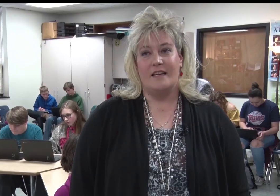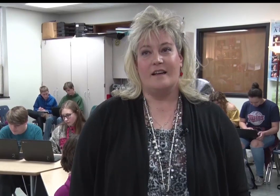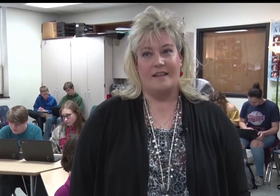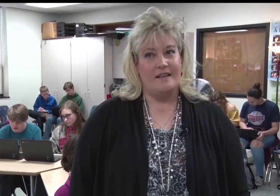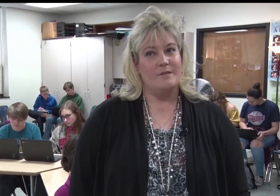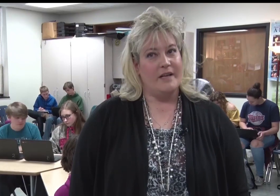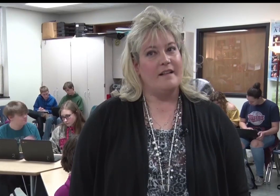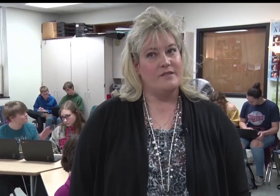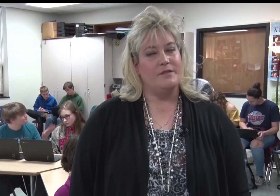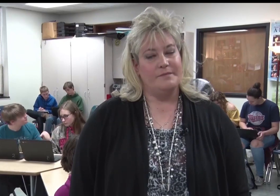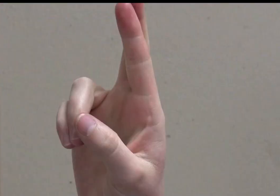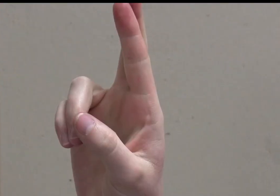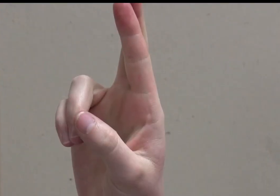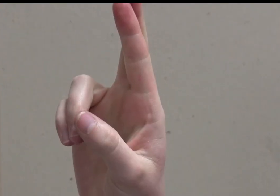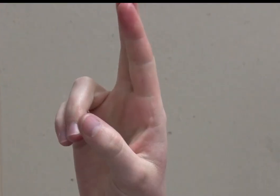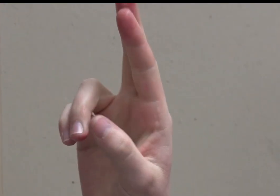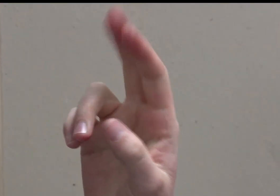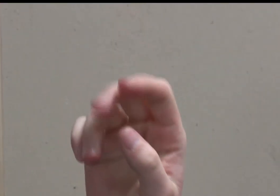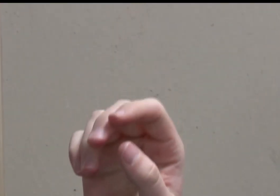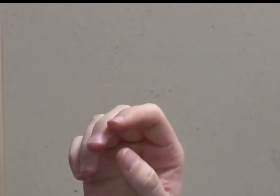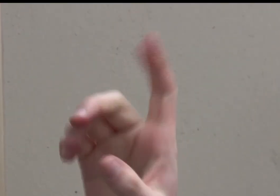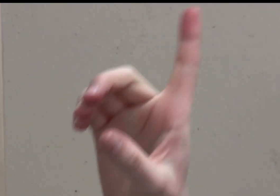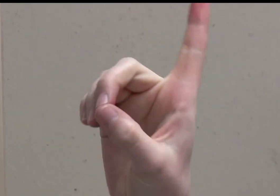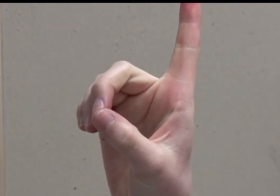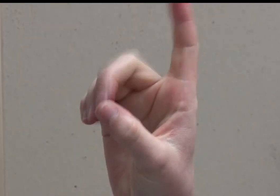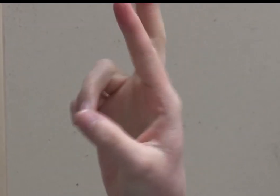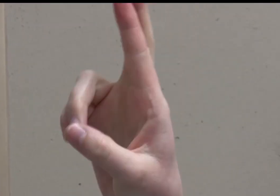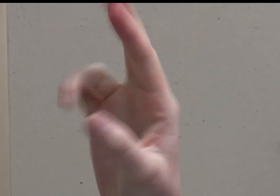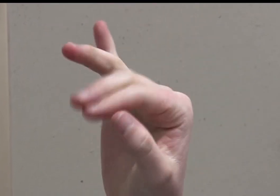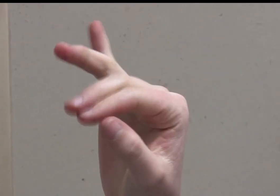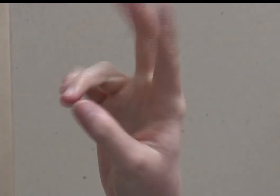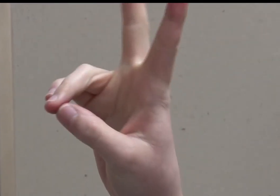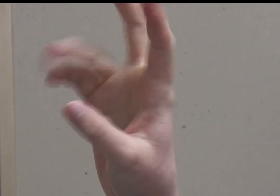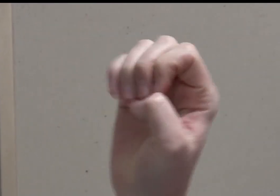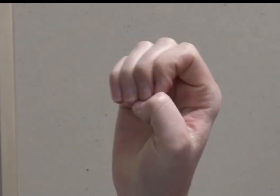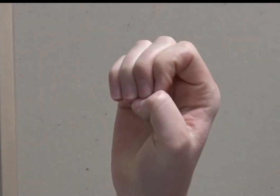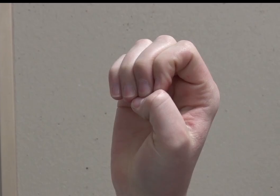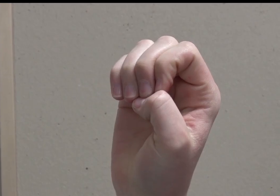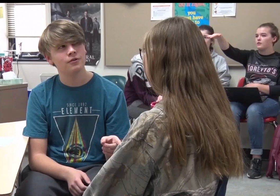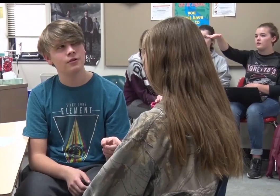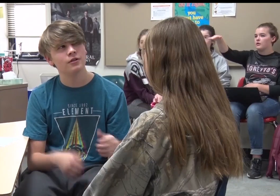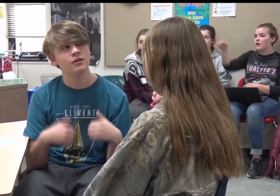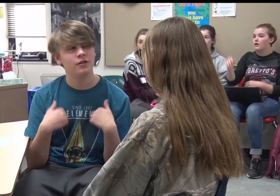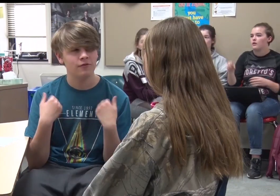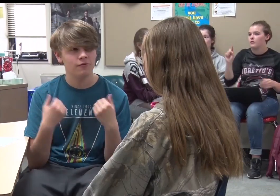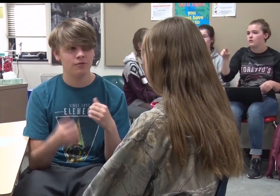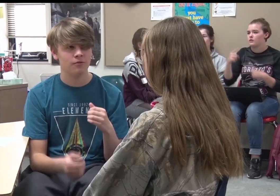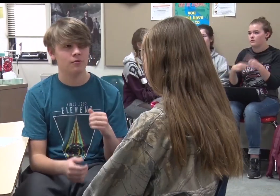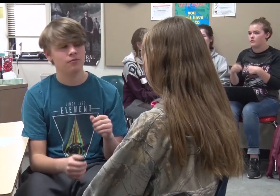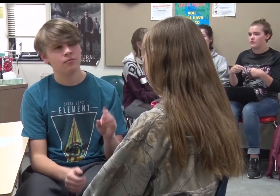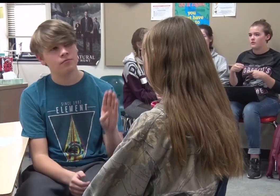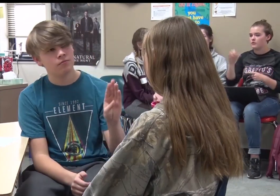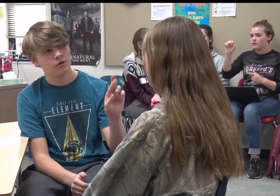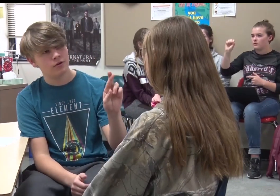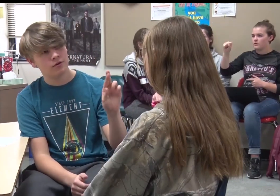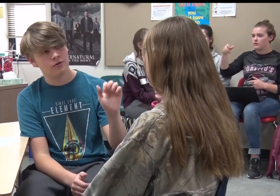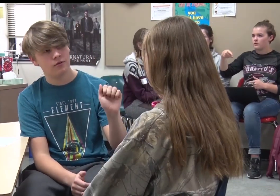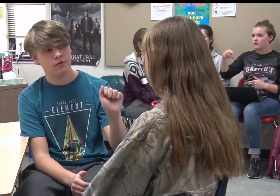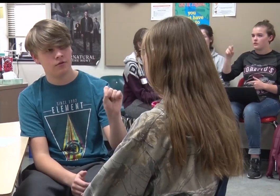take on that in my classroom. To help in learning a skill that can be applied outside of the classroom. A lot of my students learn